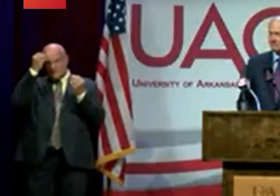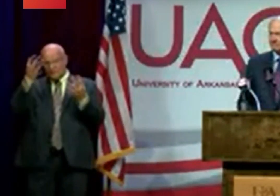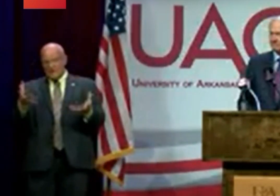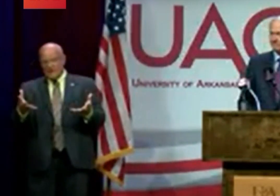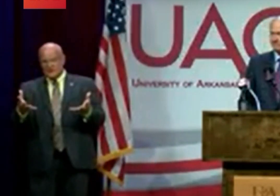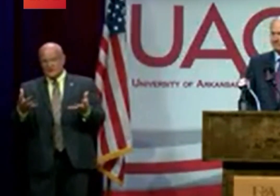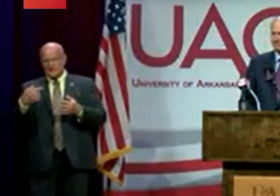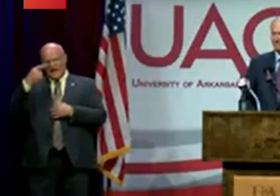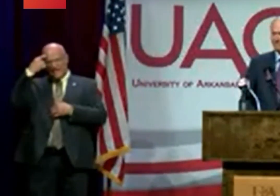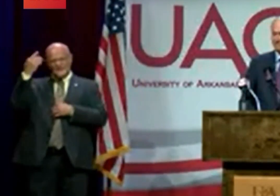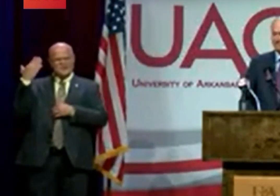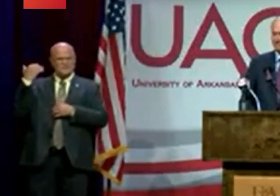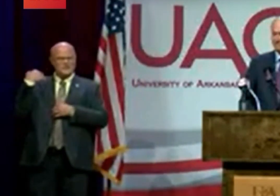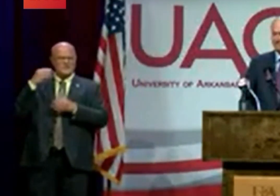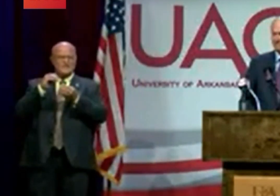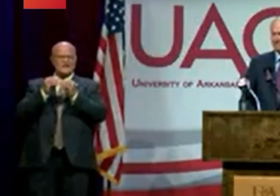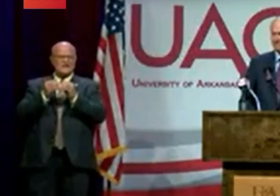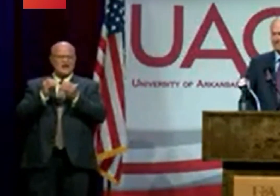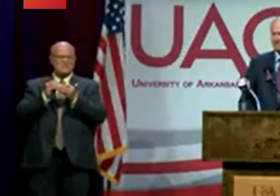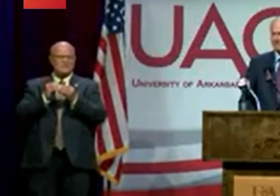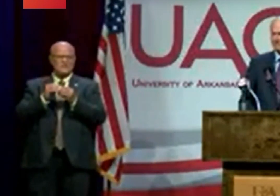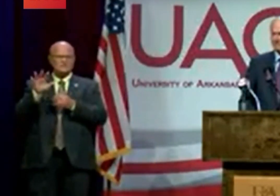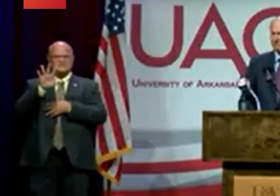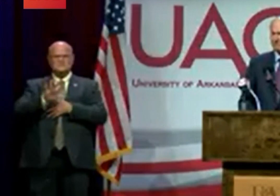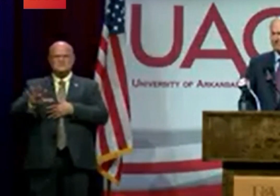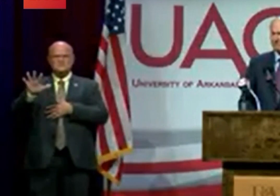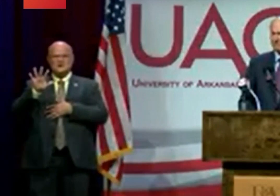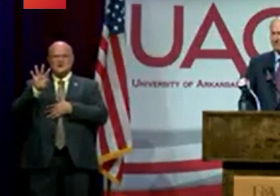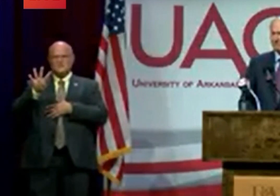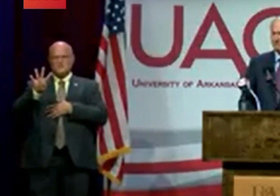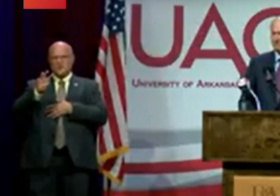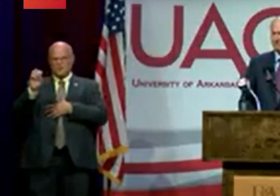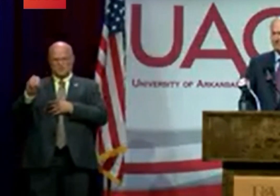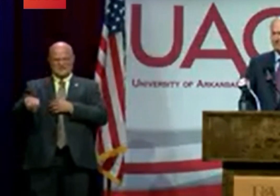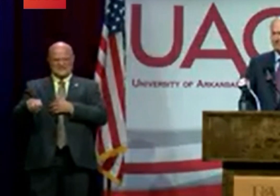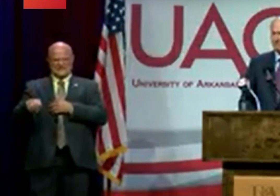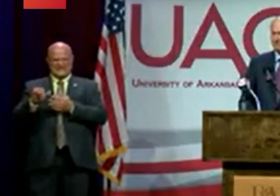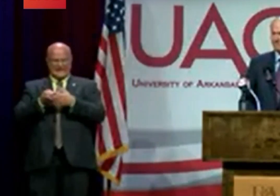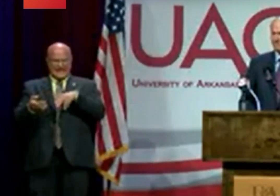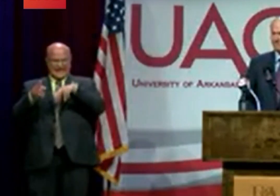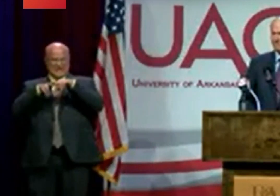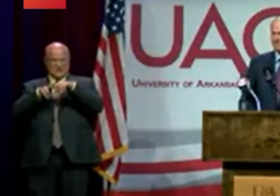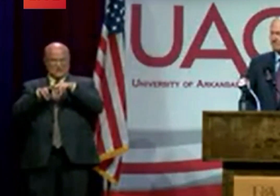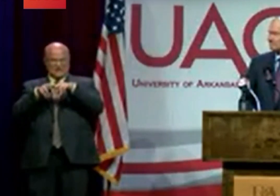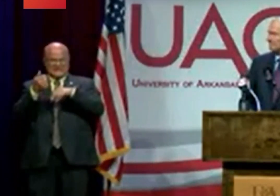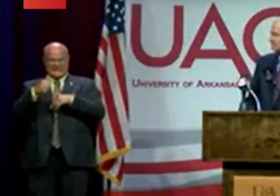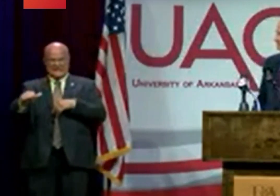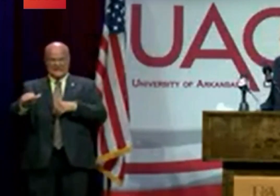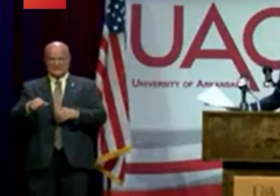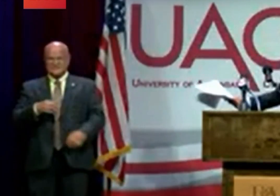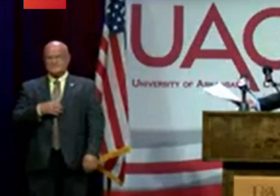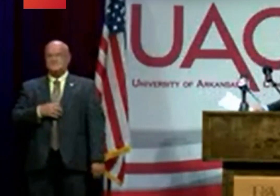information? I think previously the number was hovering around 4%. Has that increased at all?